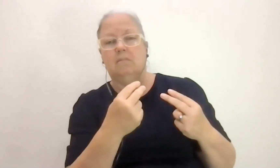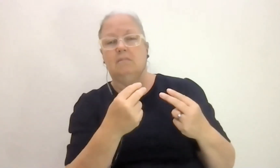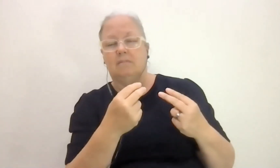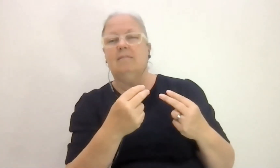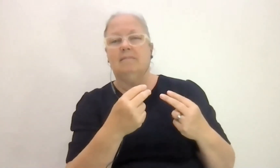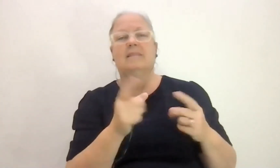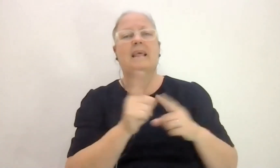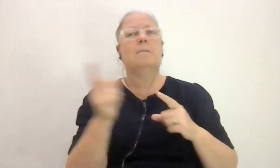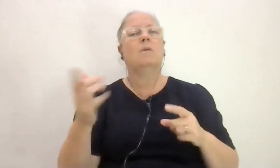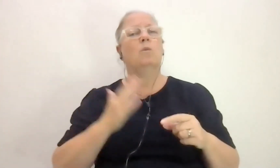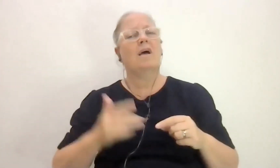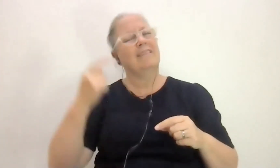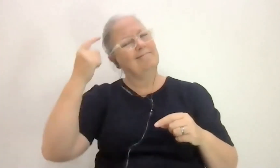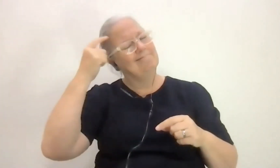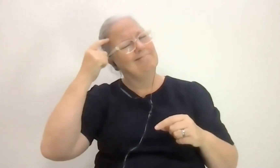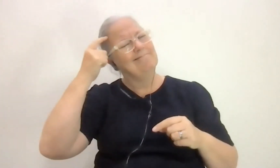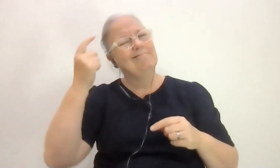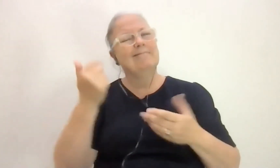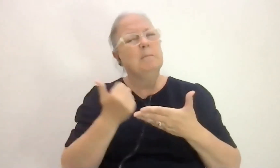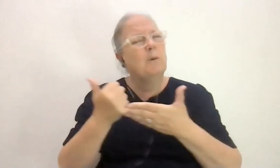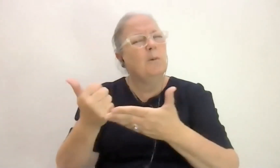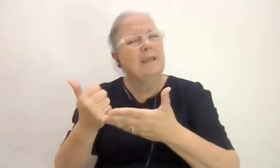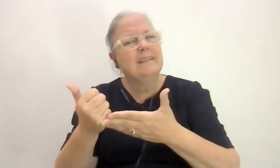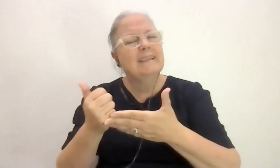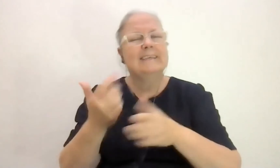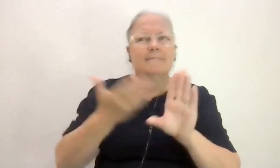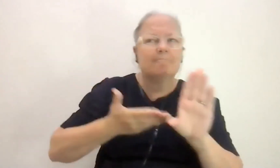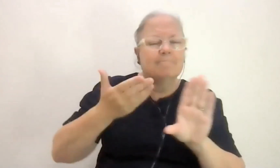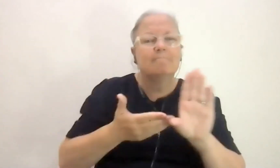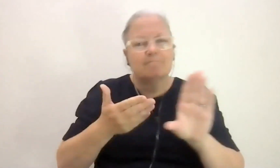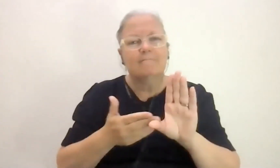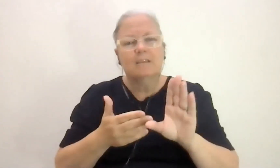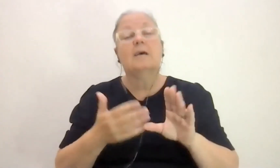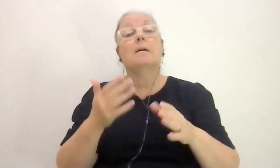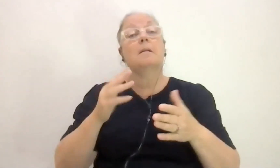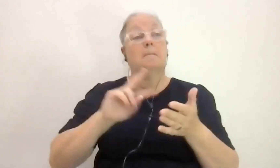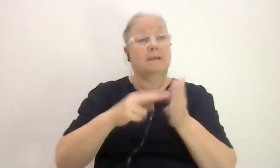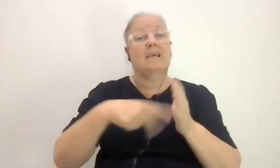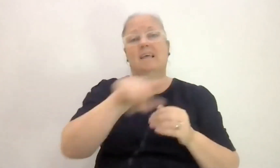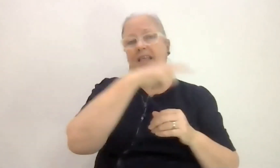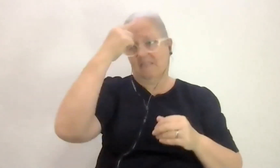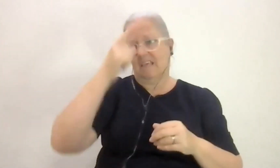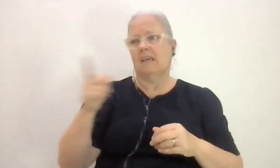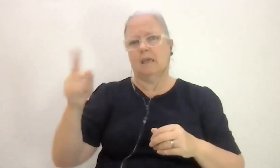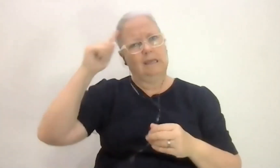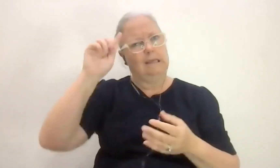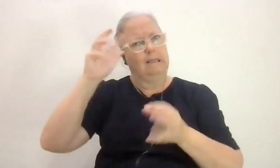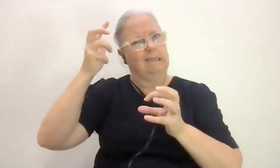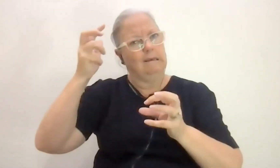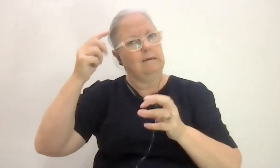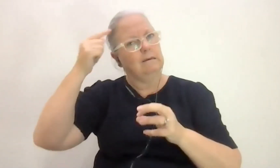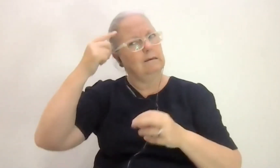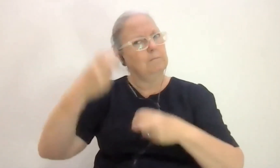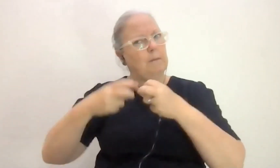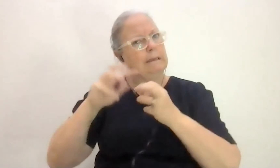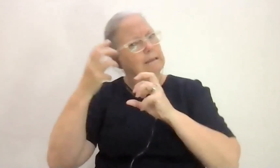support. This mental support means that they have some mental or psychological illness. Inclusion of the mental